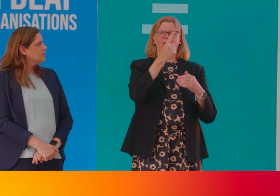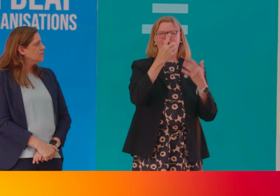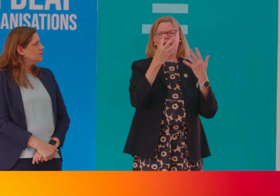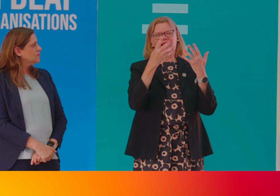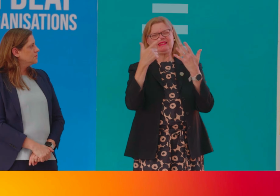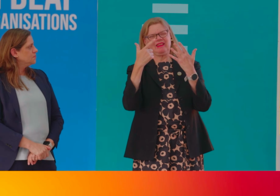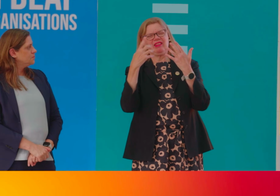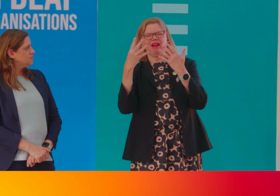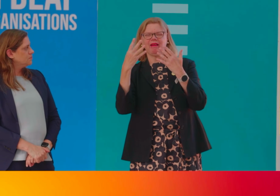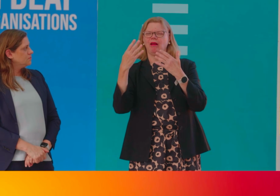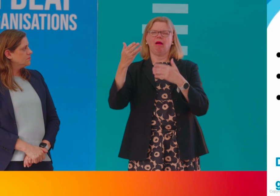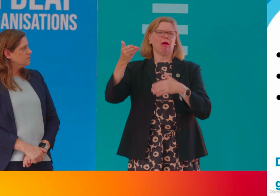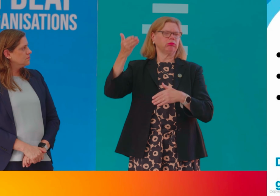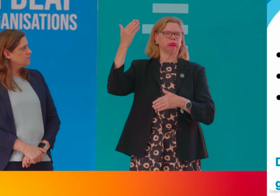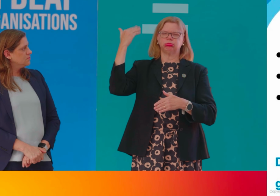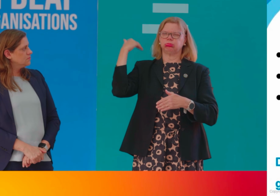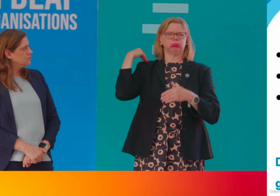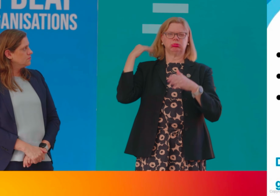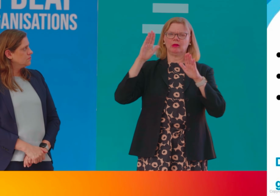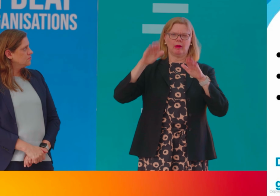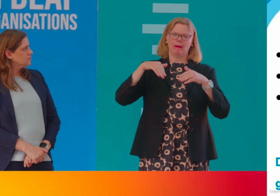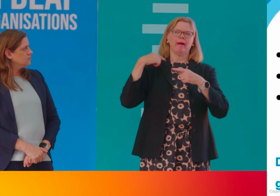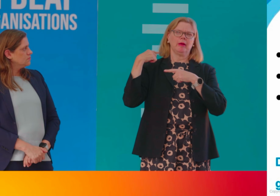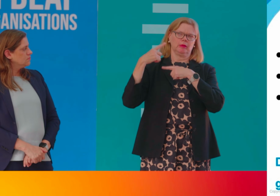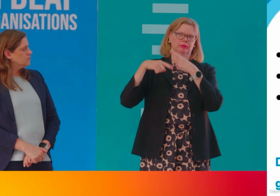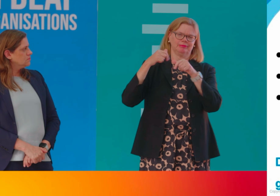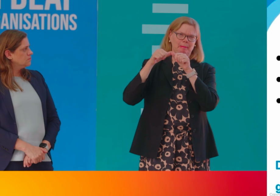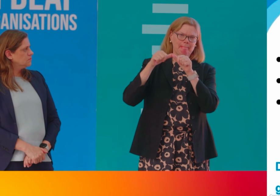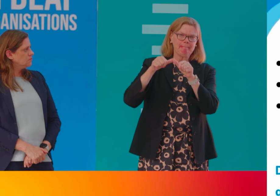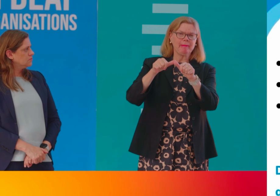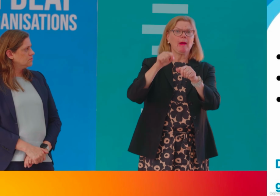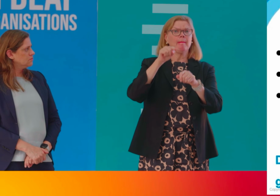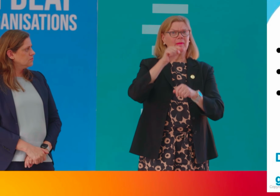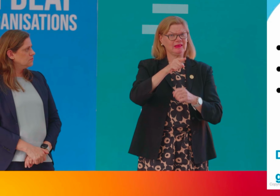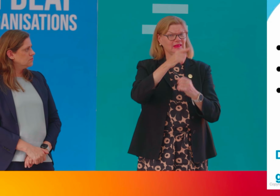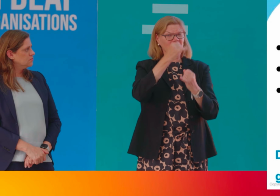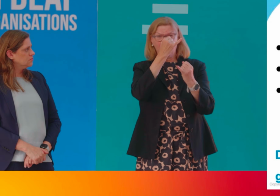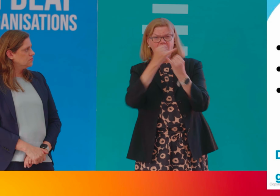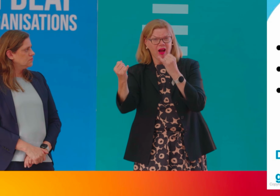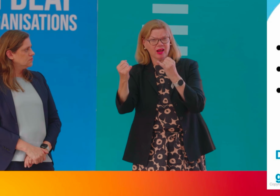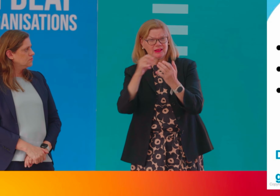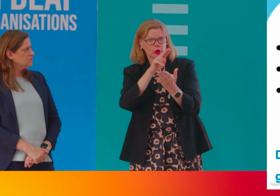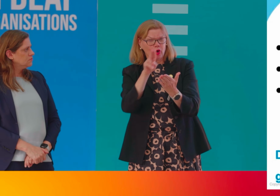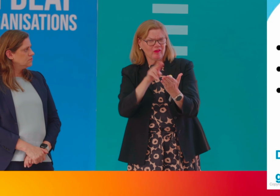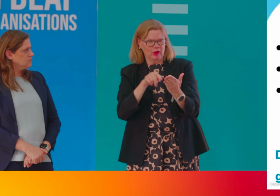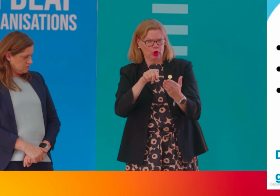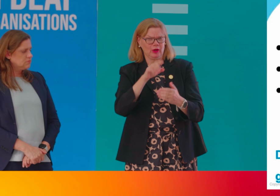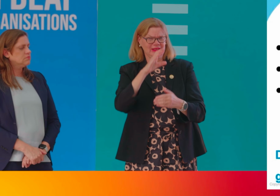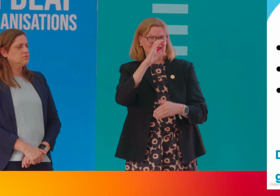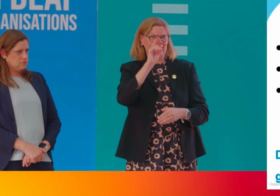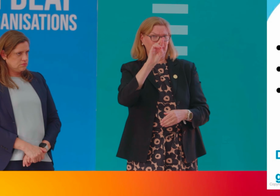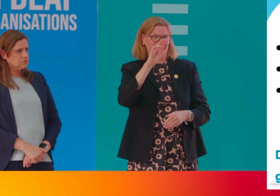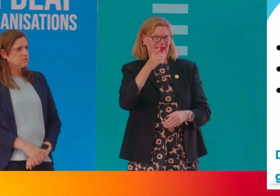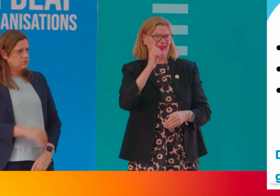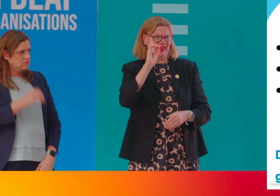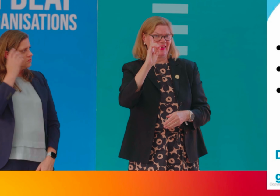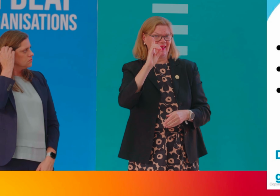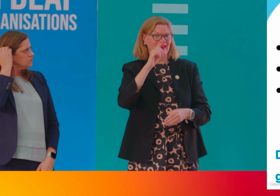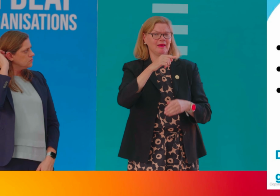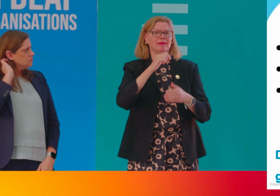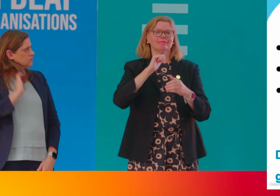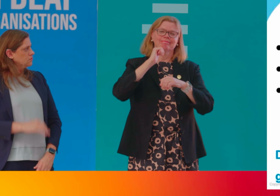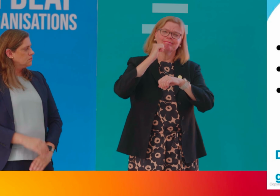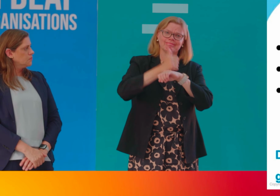Now, CEDAW was adopted in 1979, quite a long time ago, and it has been in